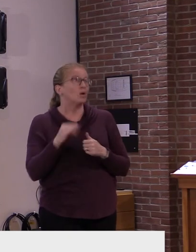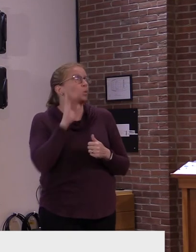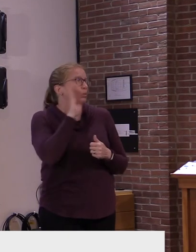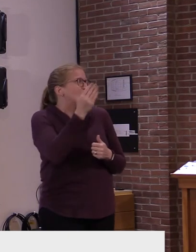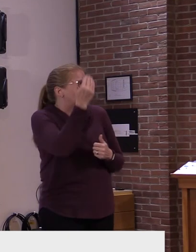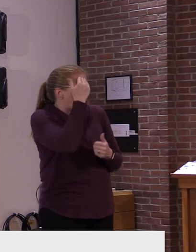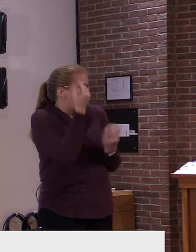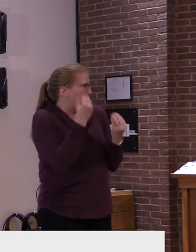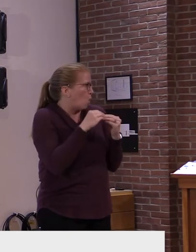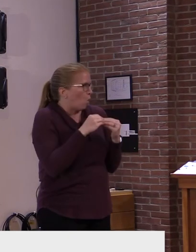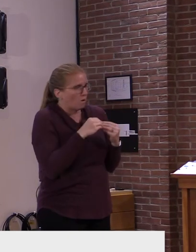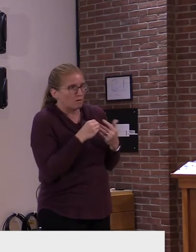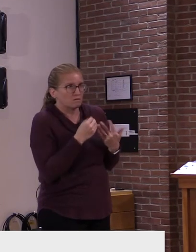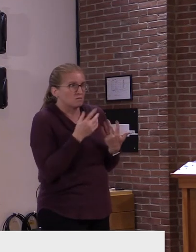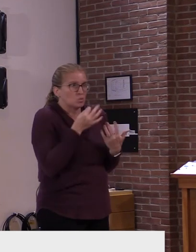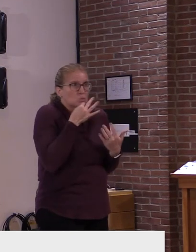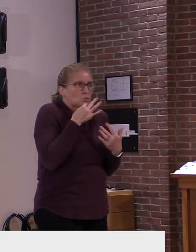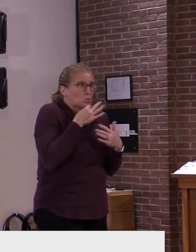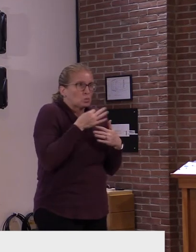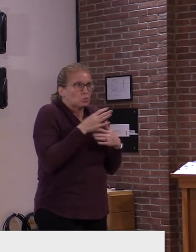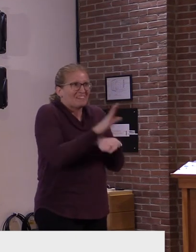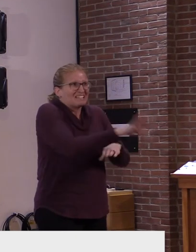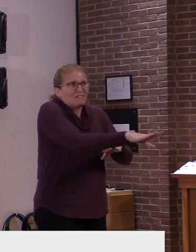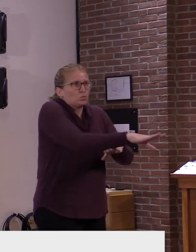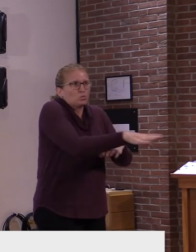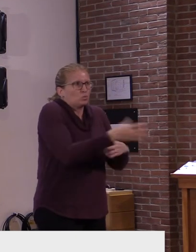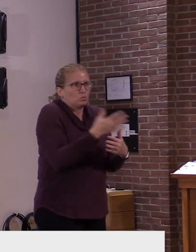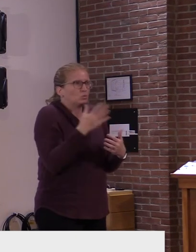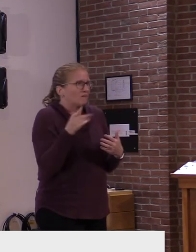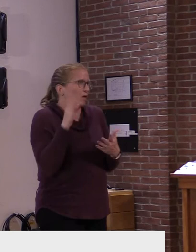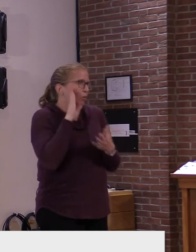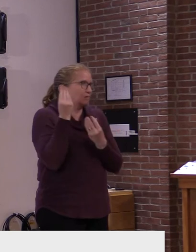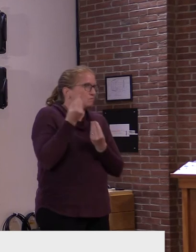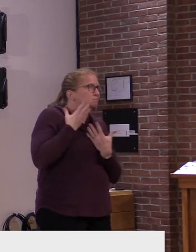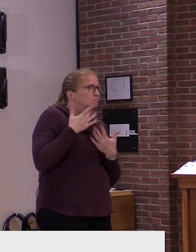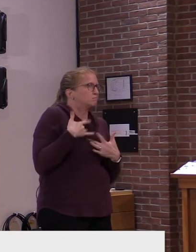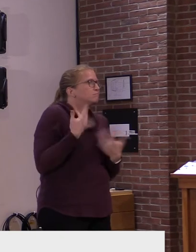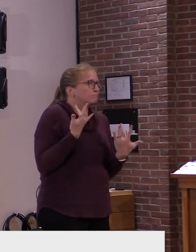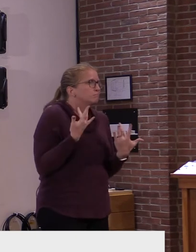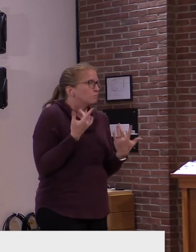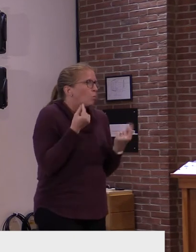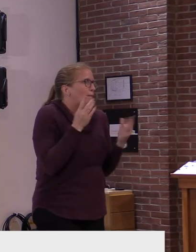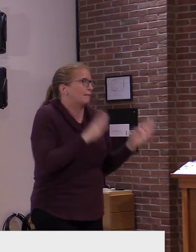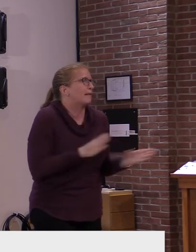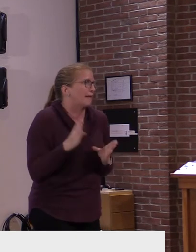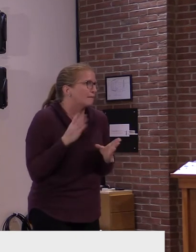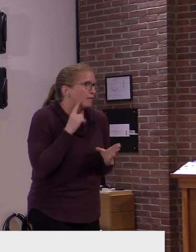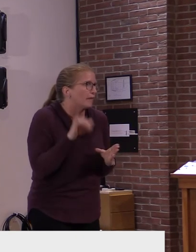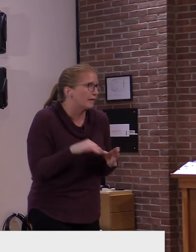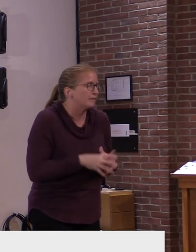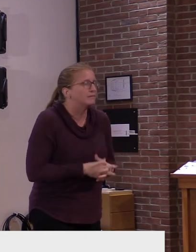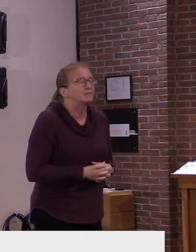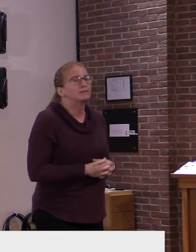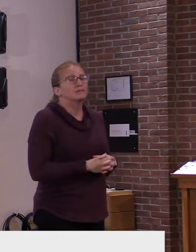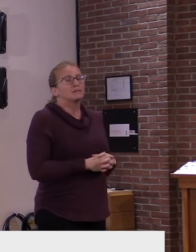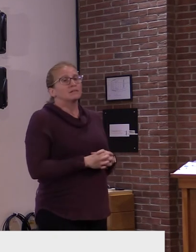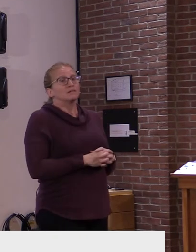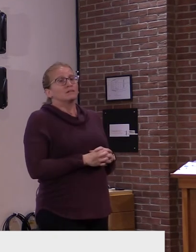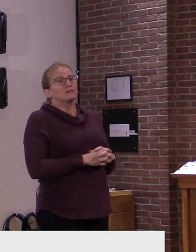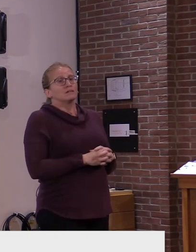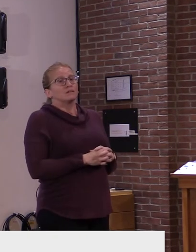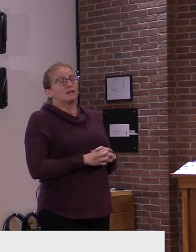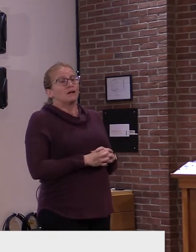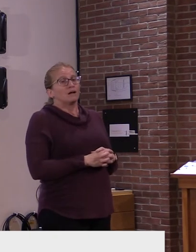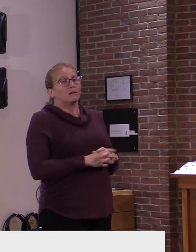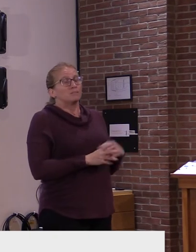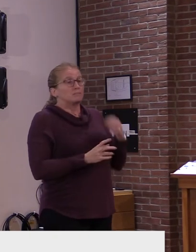hours or so of what we're going to do this um also um you know we do periodic